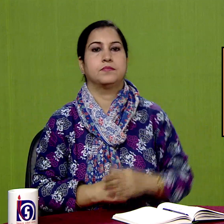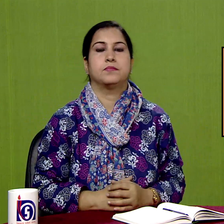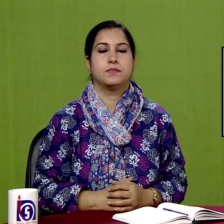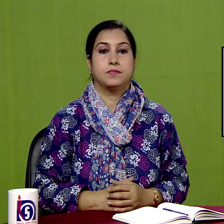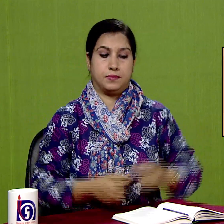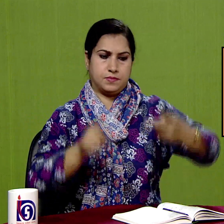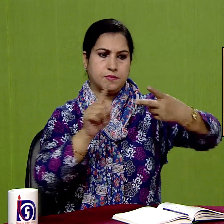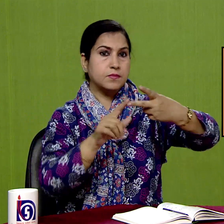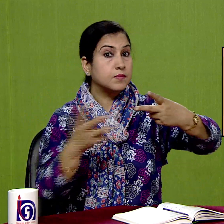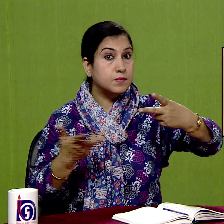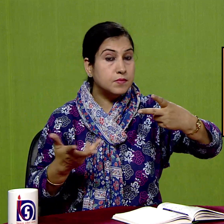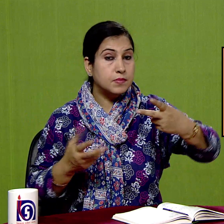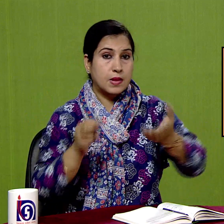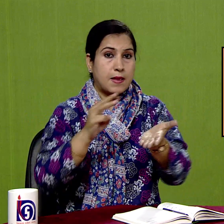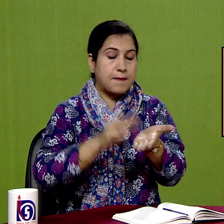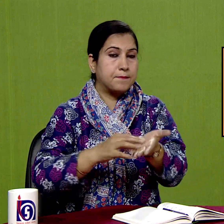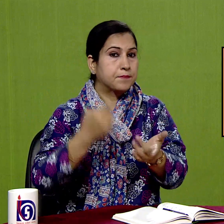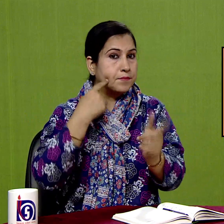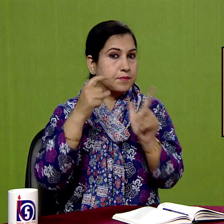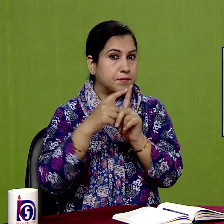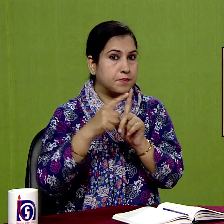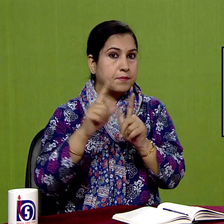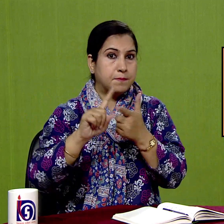number 2, Middle Stone Age